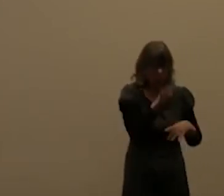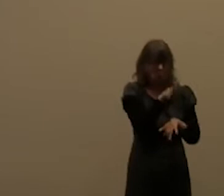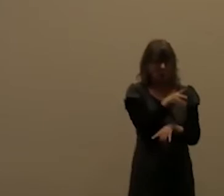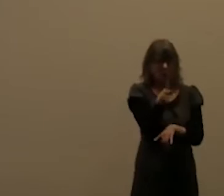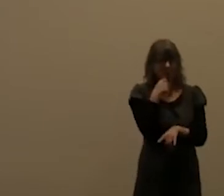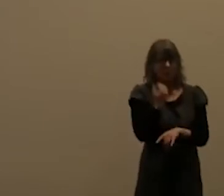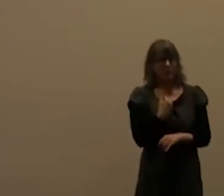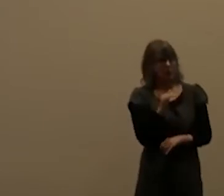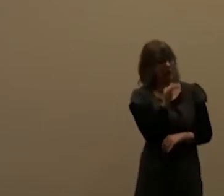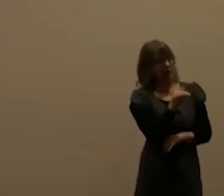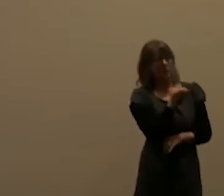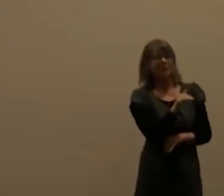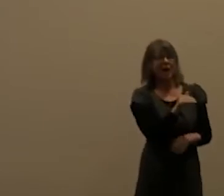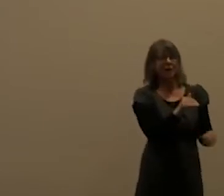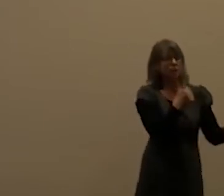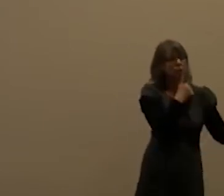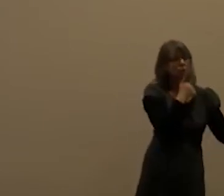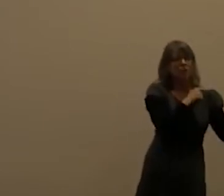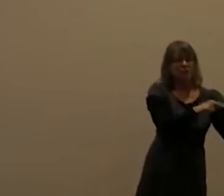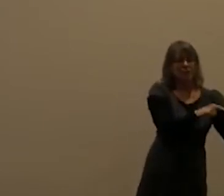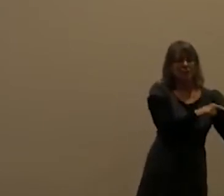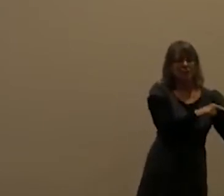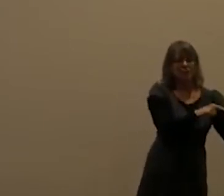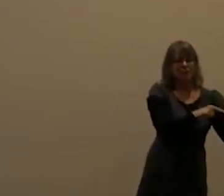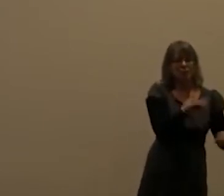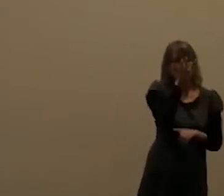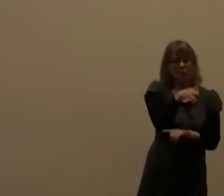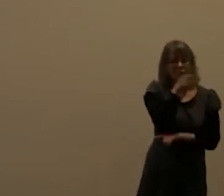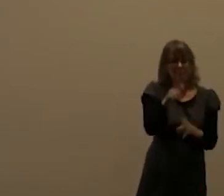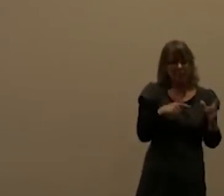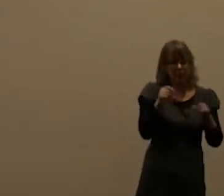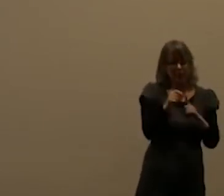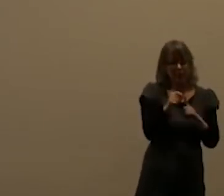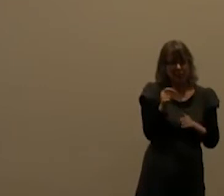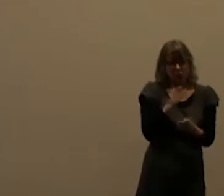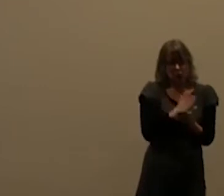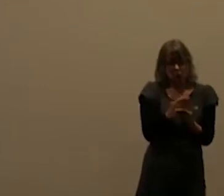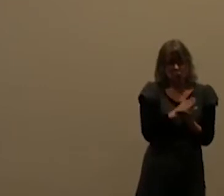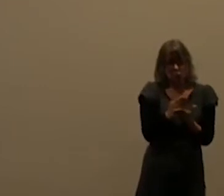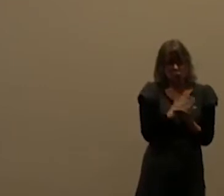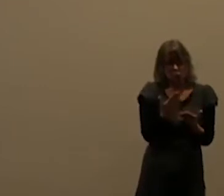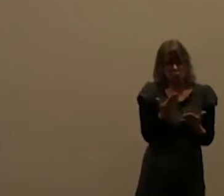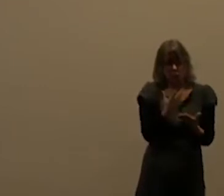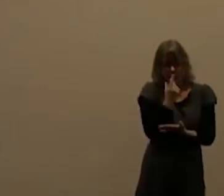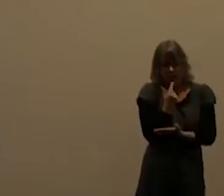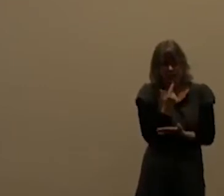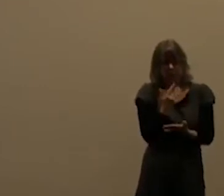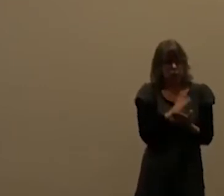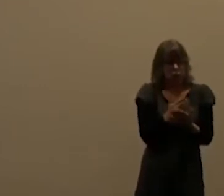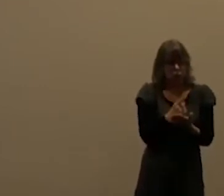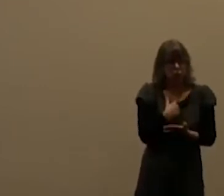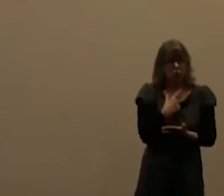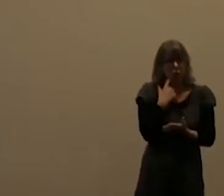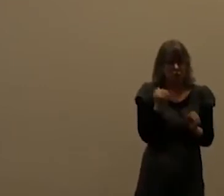can we export those to use those? For the template applications, I don't know actually off the top of my head if we can. I know one that you